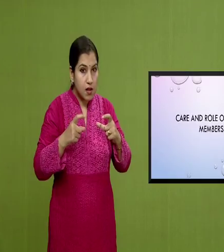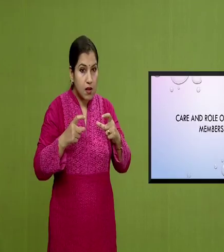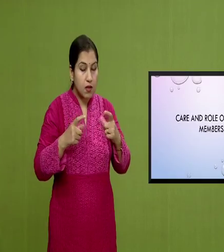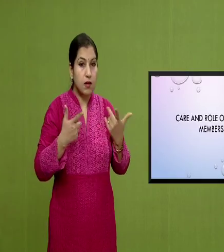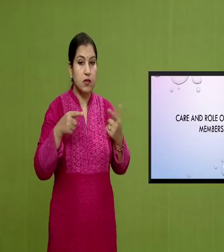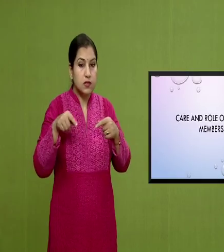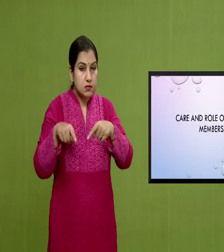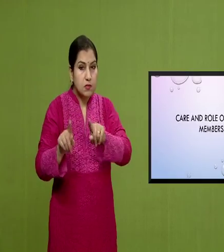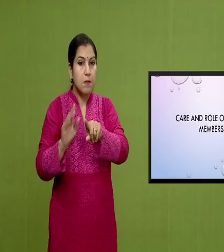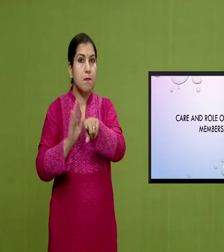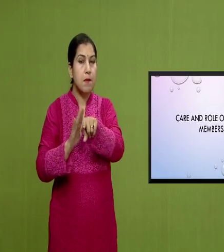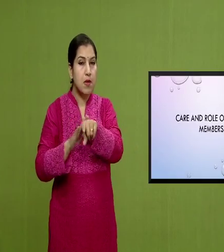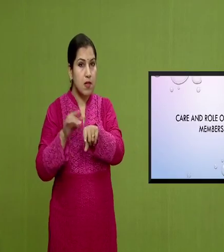its members.